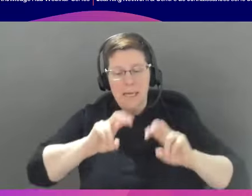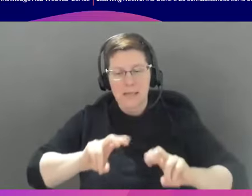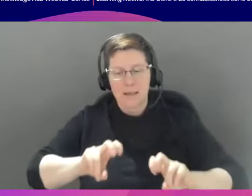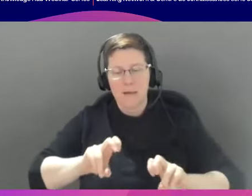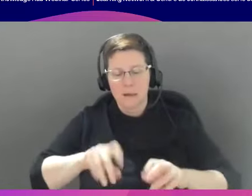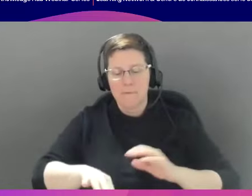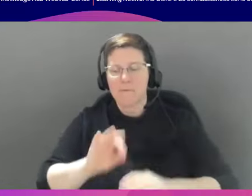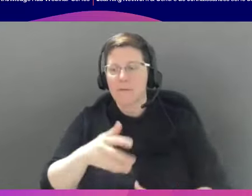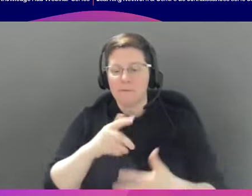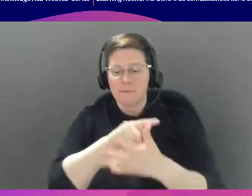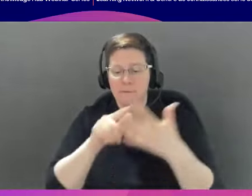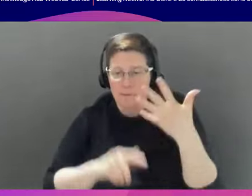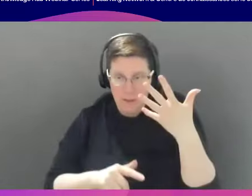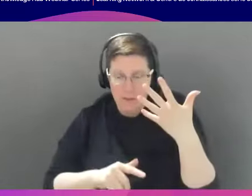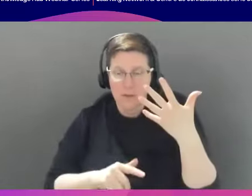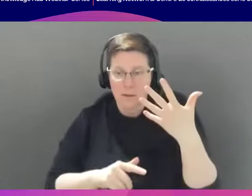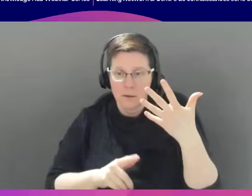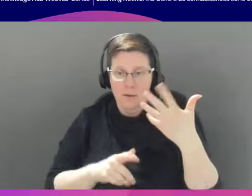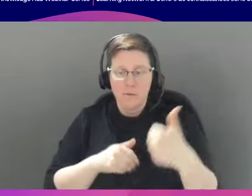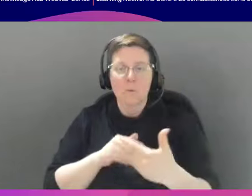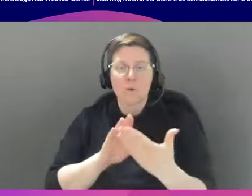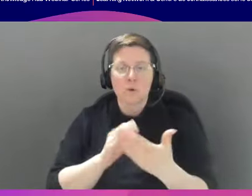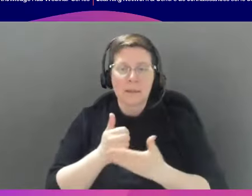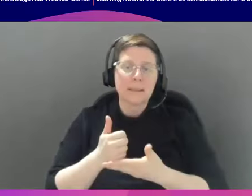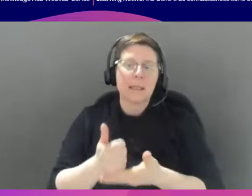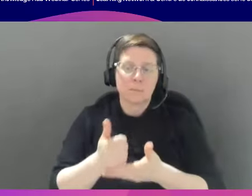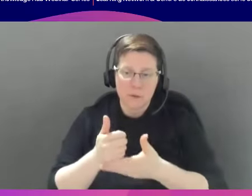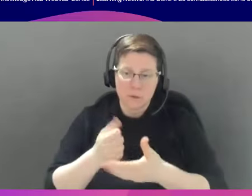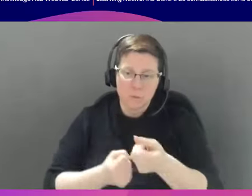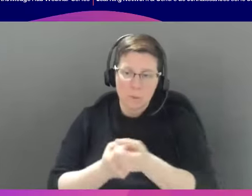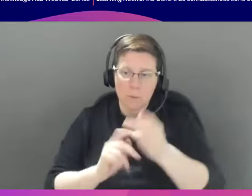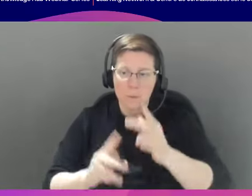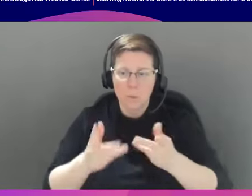support incels to exit the community.